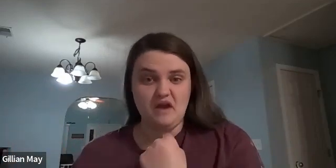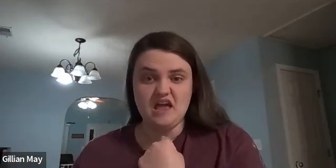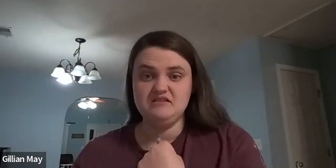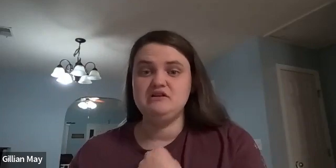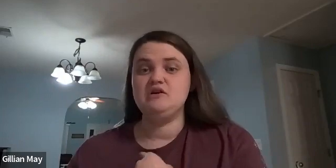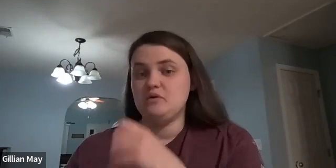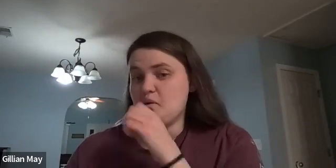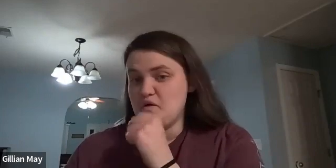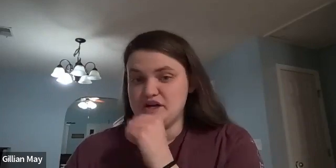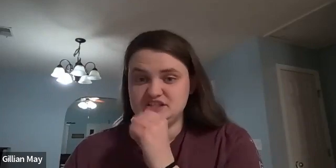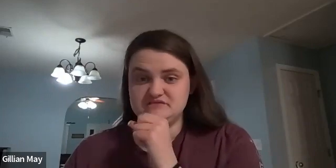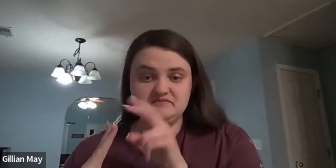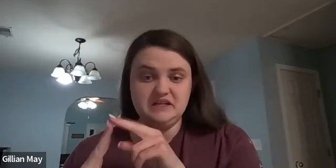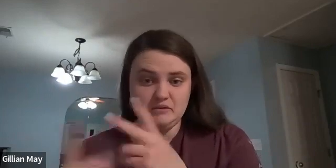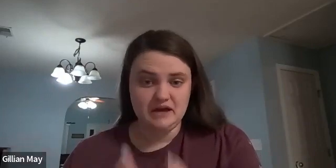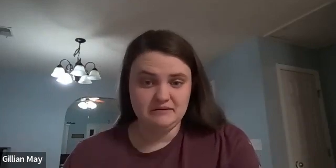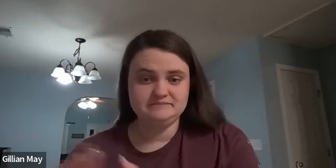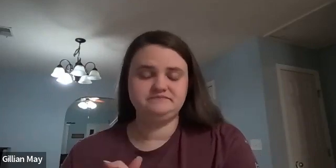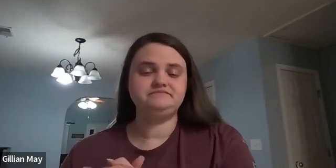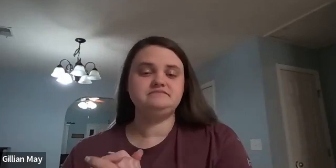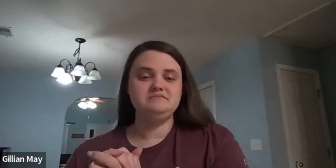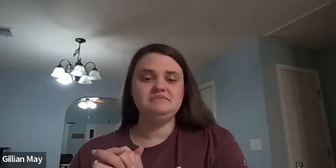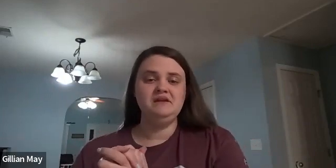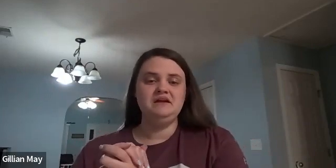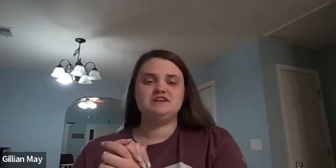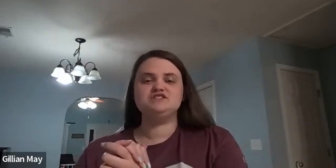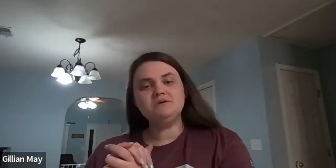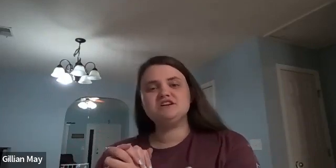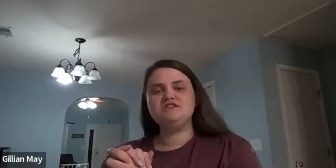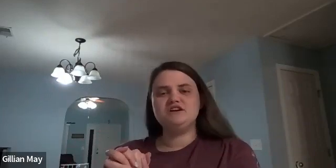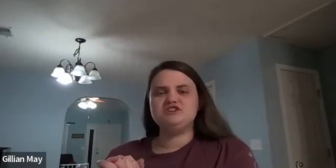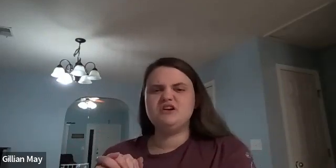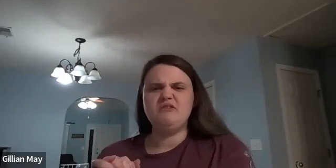red or orange, either way. Because no one's gonna look at you and go,